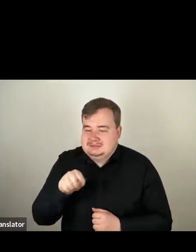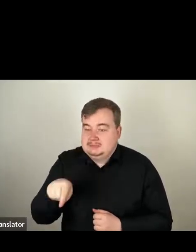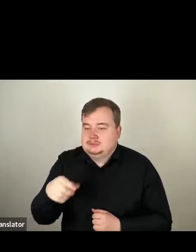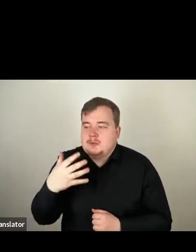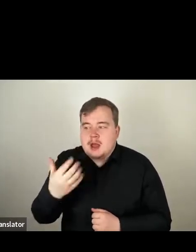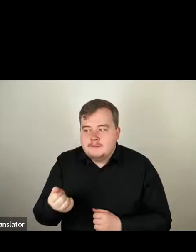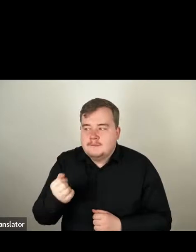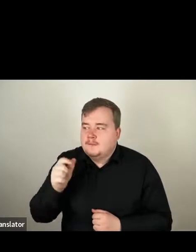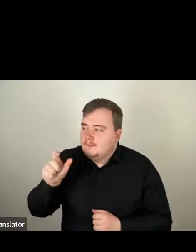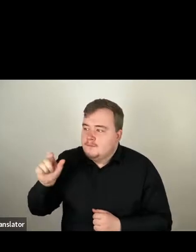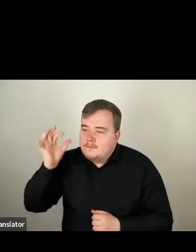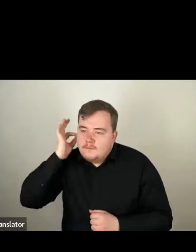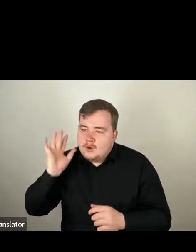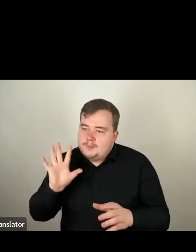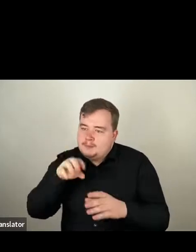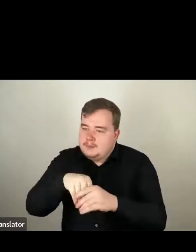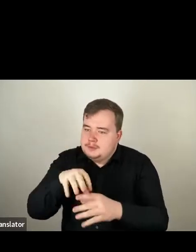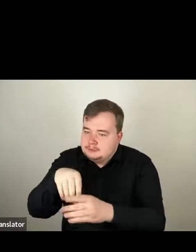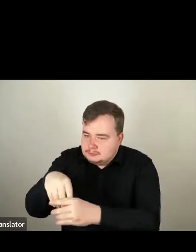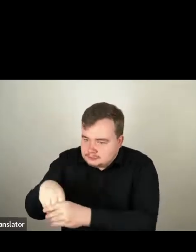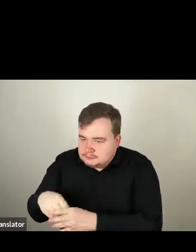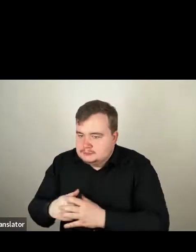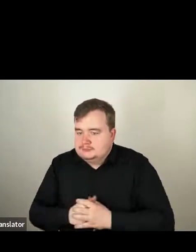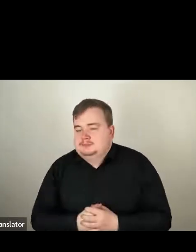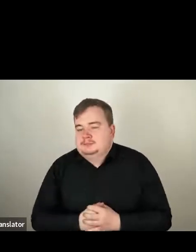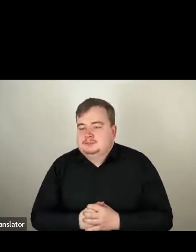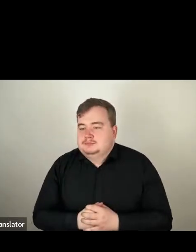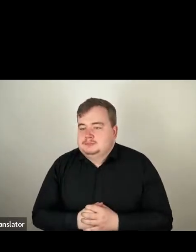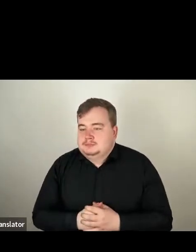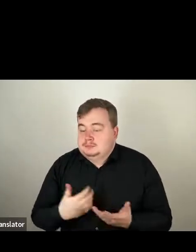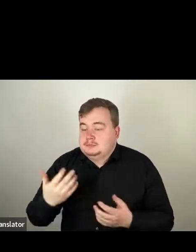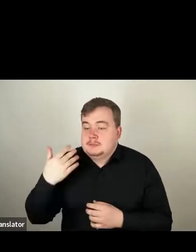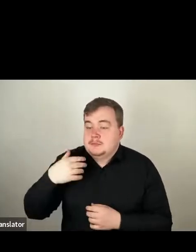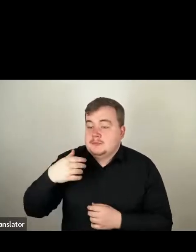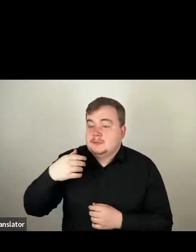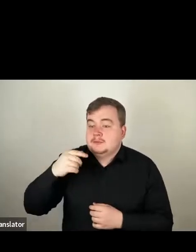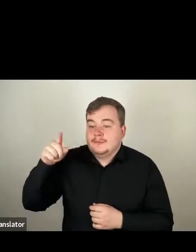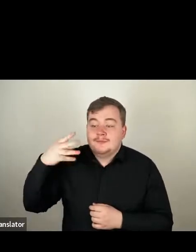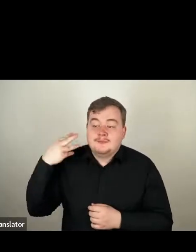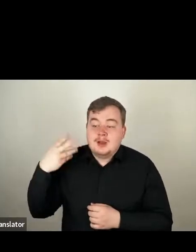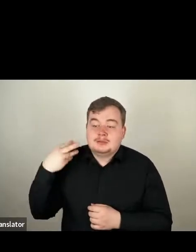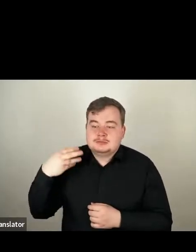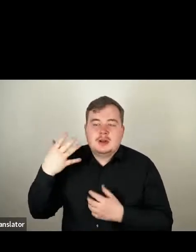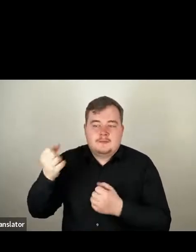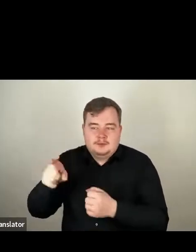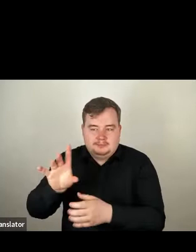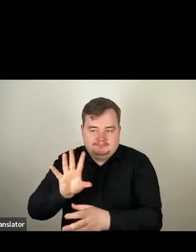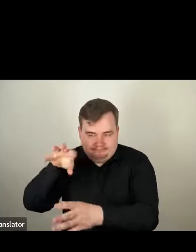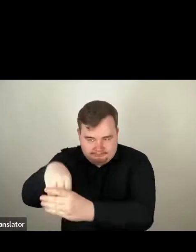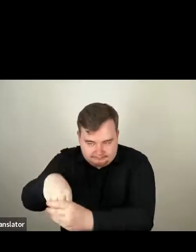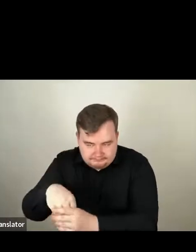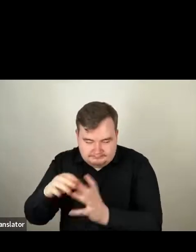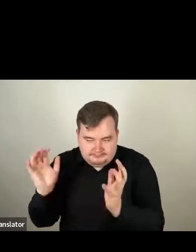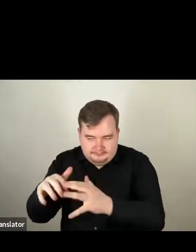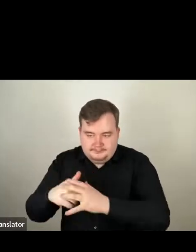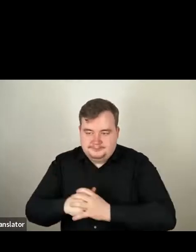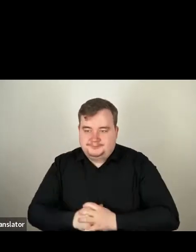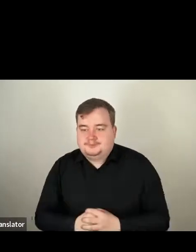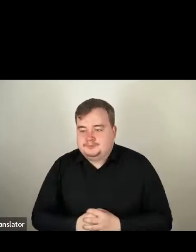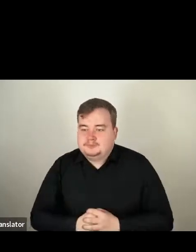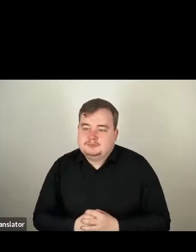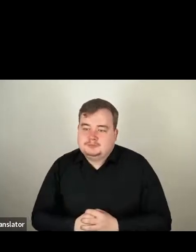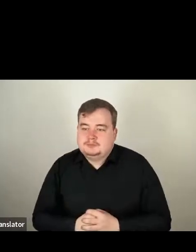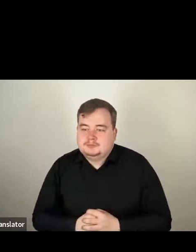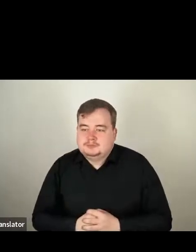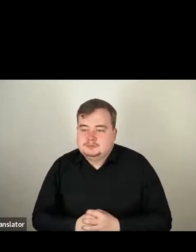week. And now we are in Washington visiting the Senate, the House of Representatives. And yesterday we